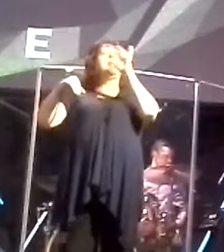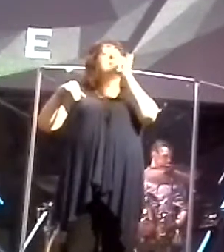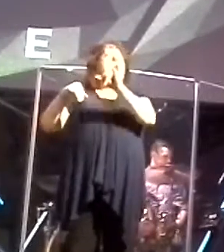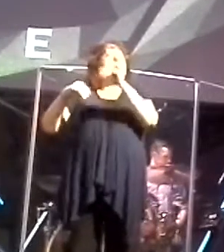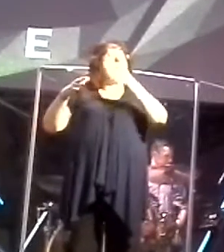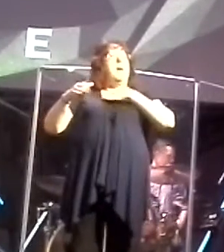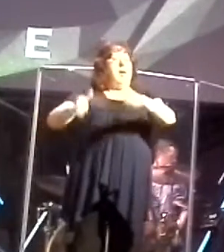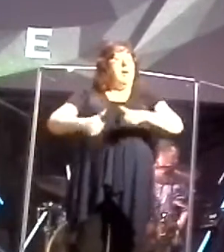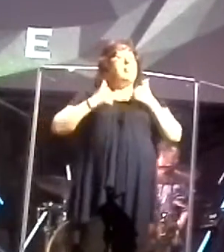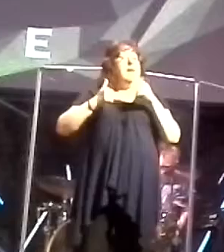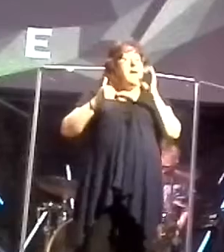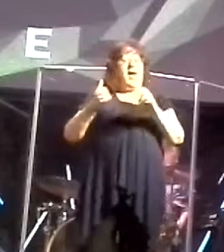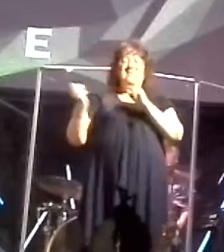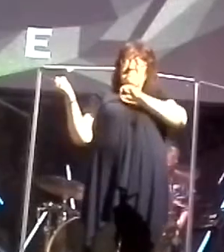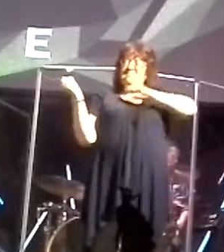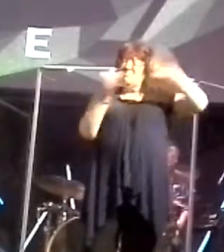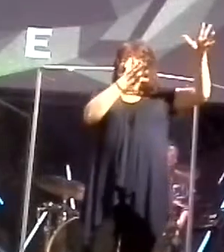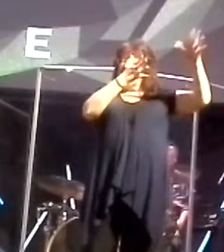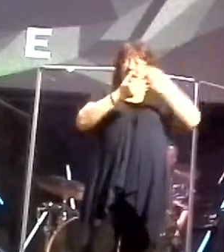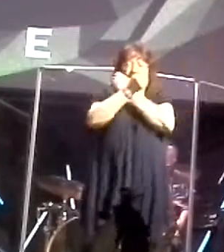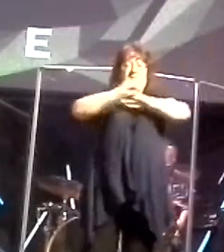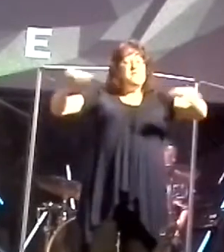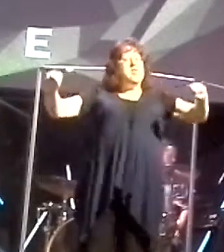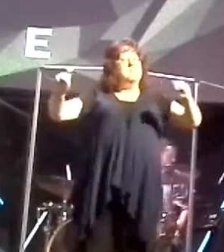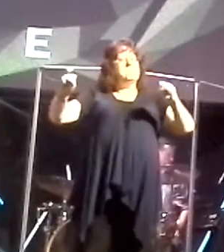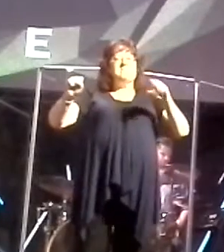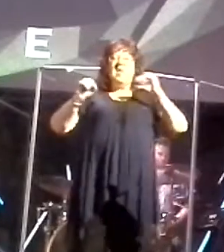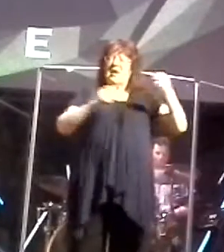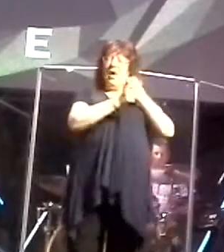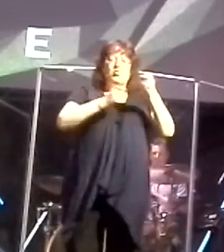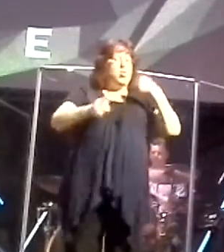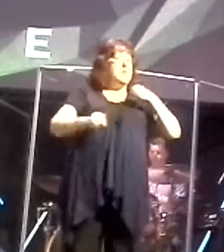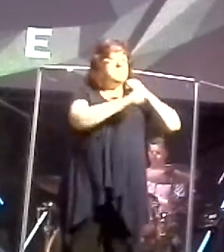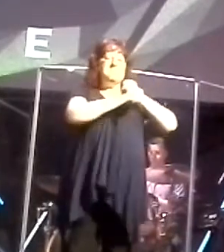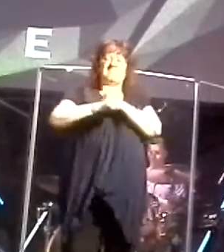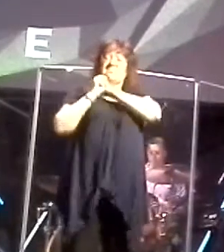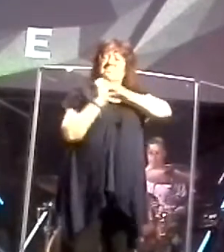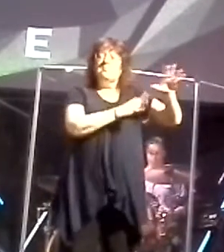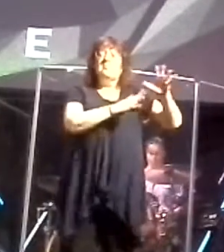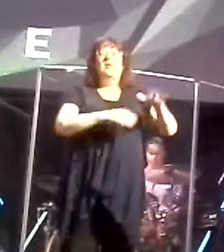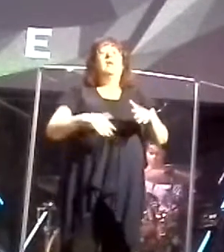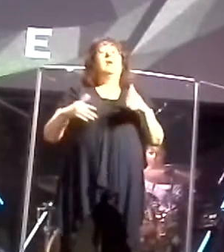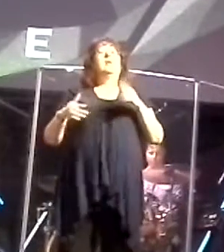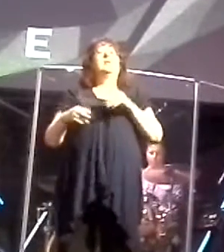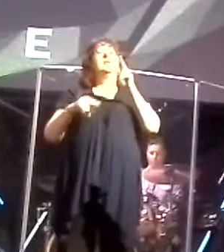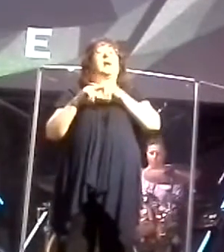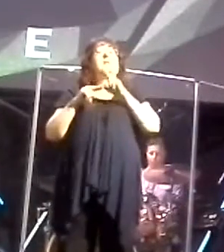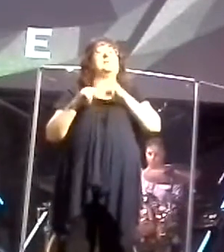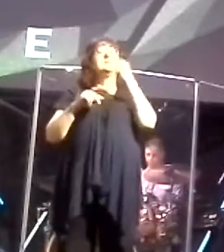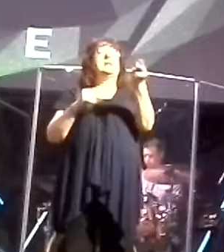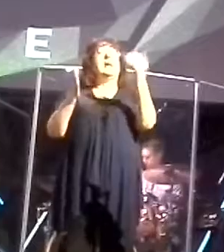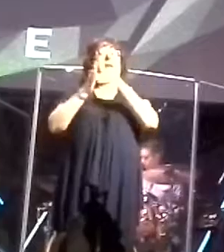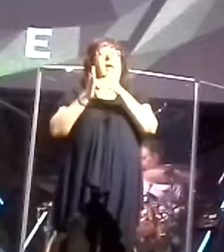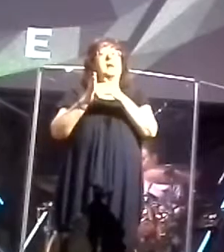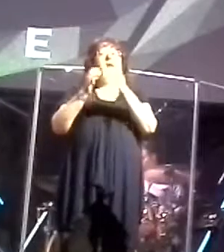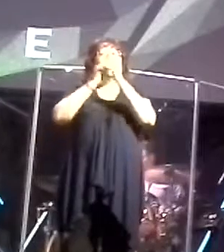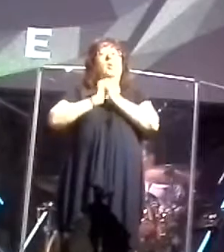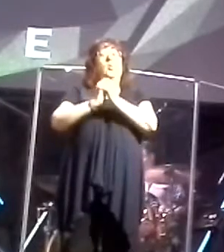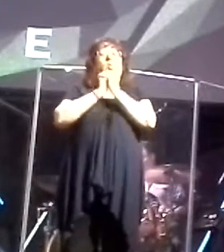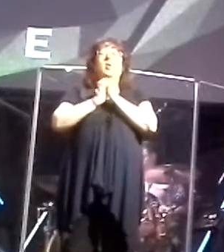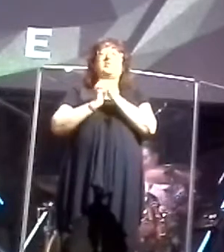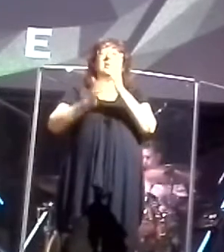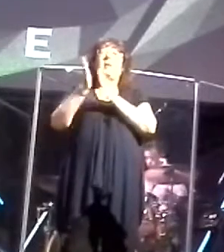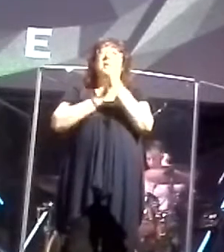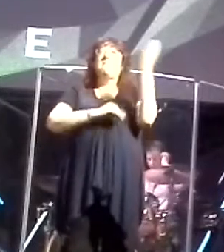the area of my life that I'm going to walk in freedom. No more is that going to control me." Then I'd like to go back to your seats and just continue to worship, because this is